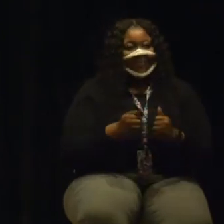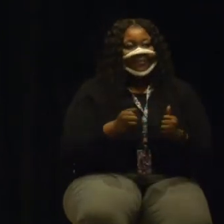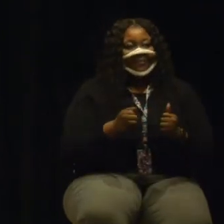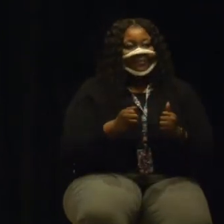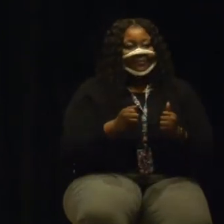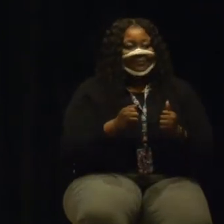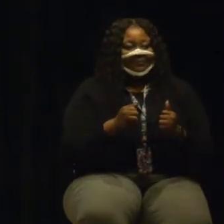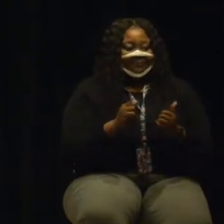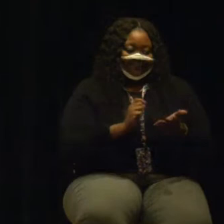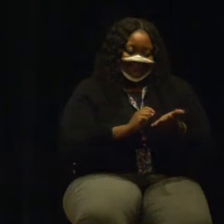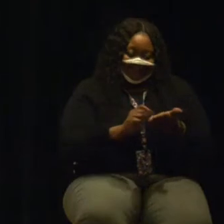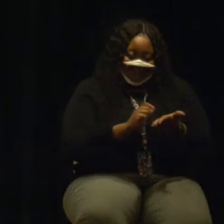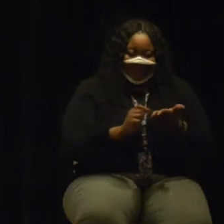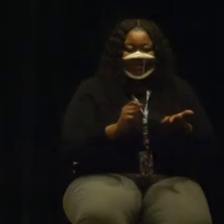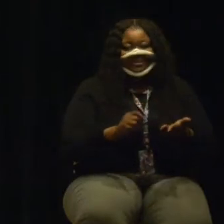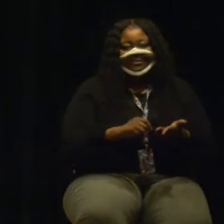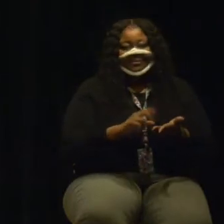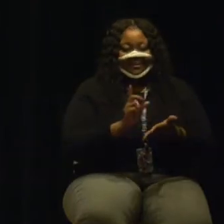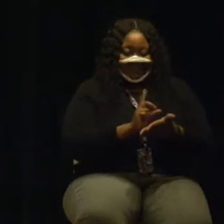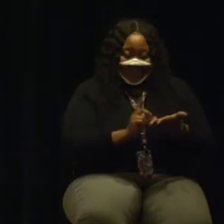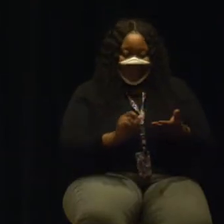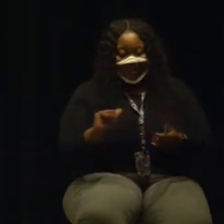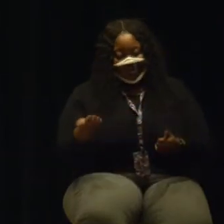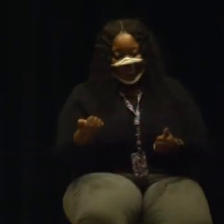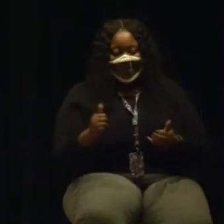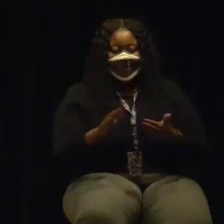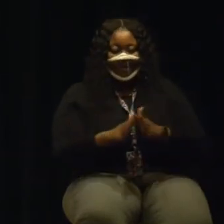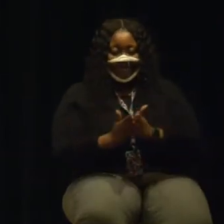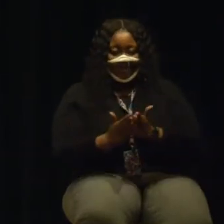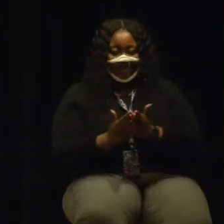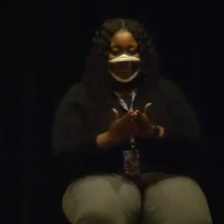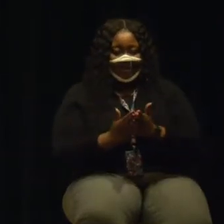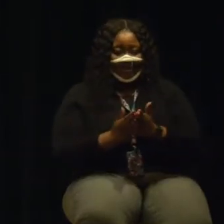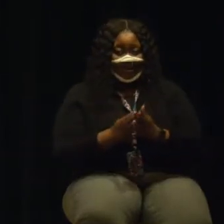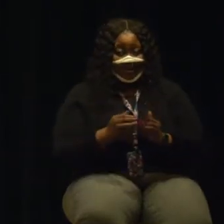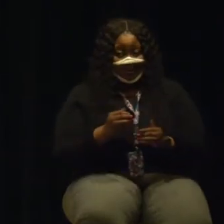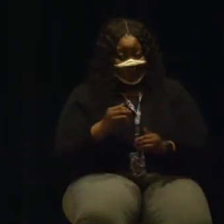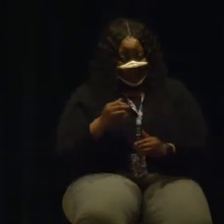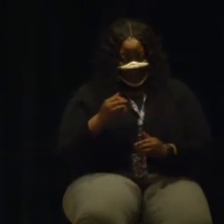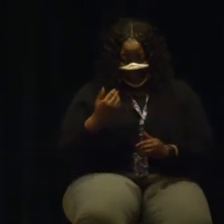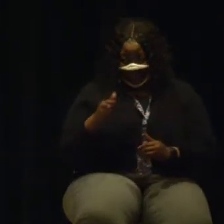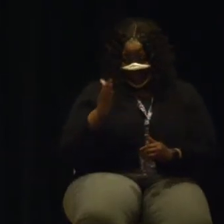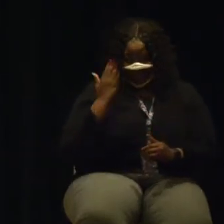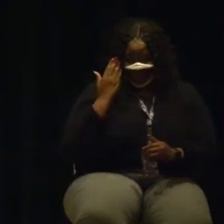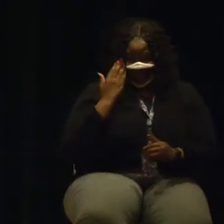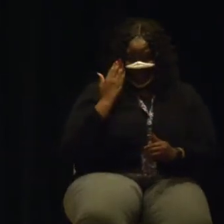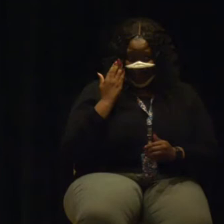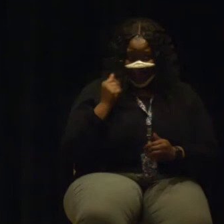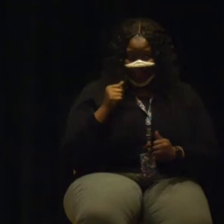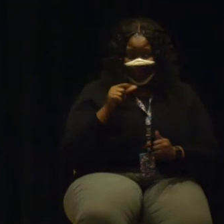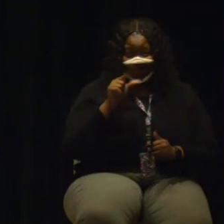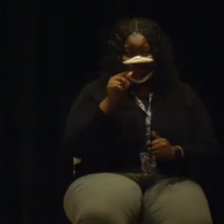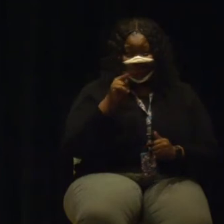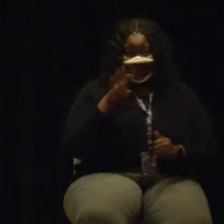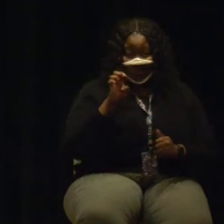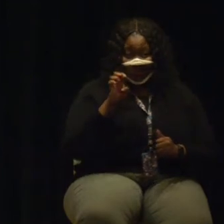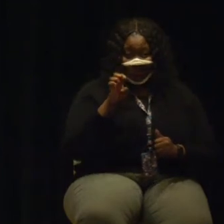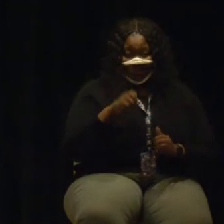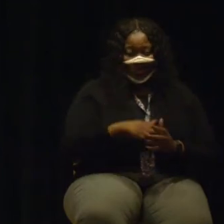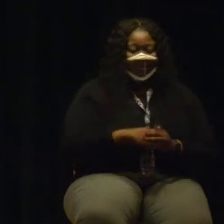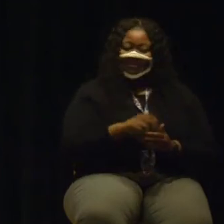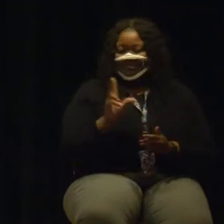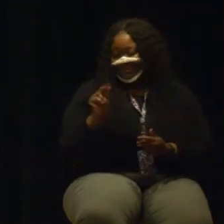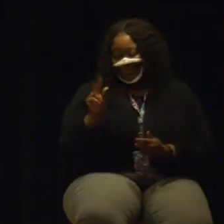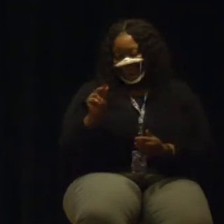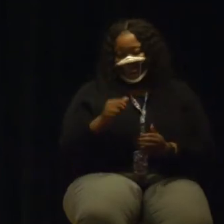there was Gene's book. I was like, it should be a graphic novel. Does he know this? No. He knows that. Gene, if you're watching this, I'll make sure he finds out. Yeah, I was like, it should be